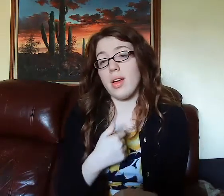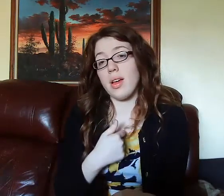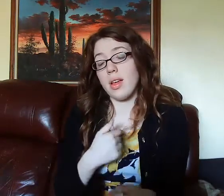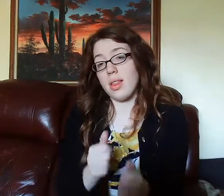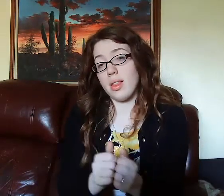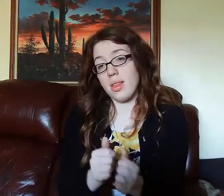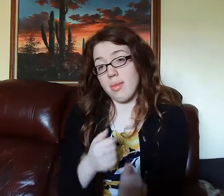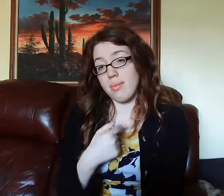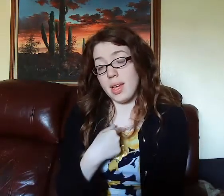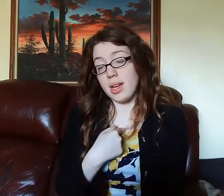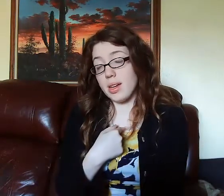me